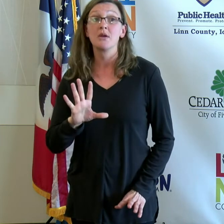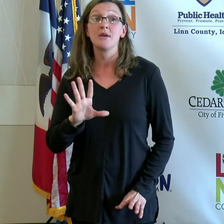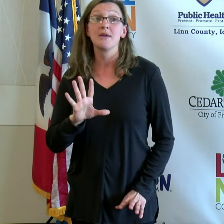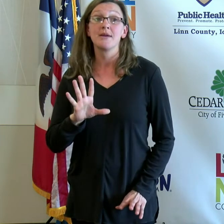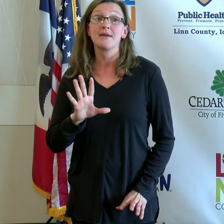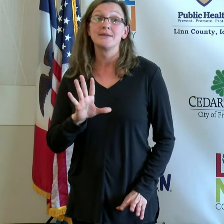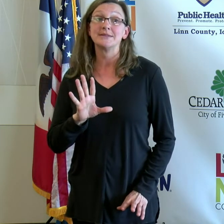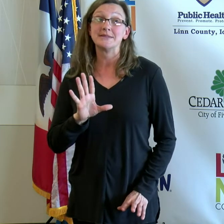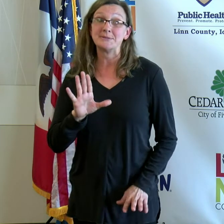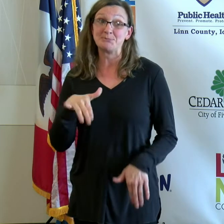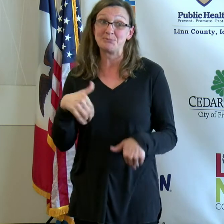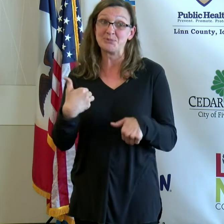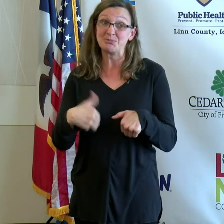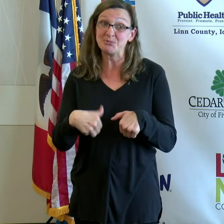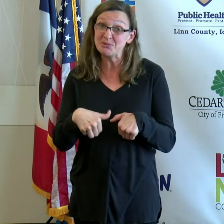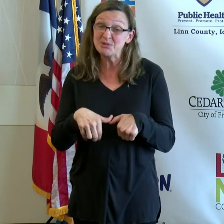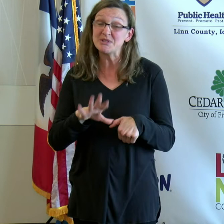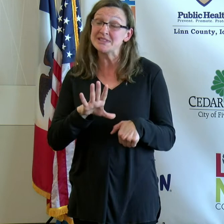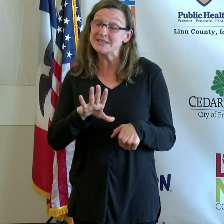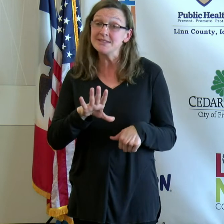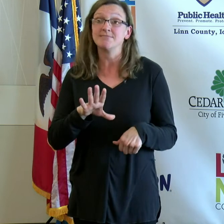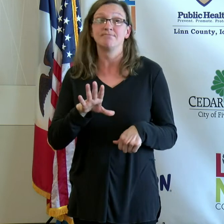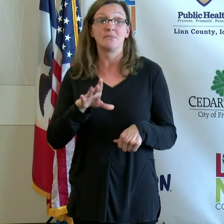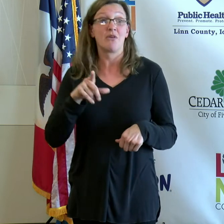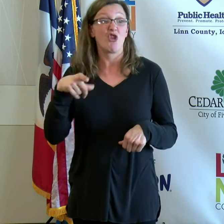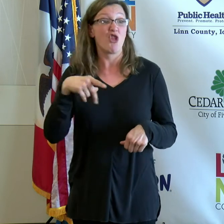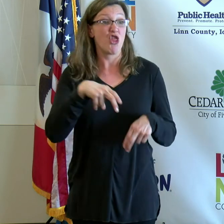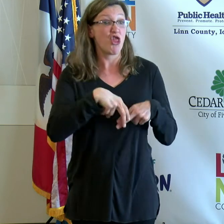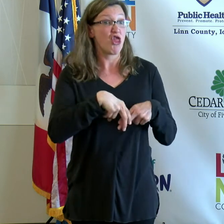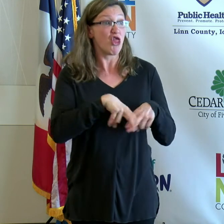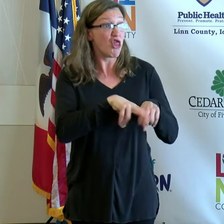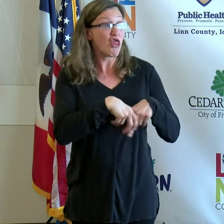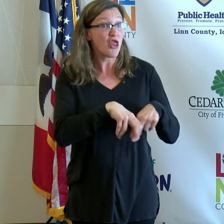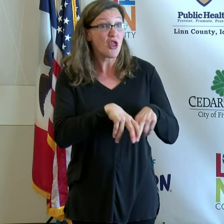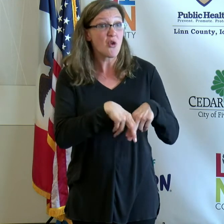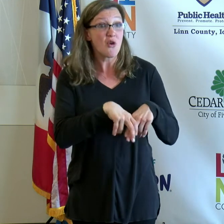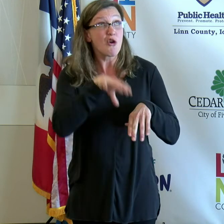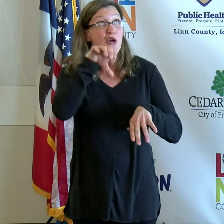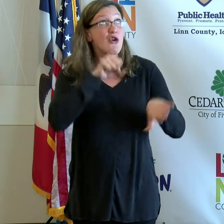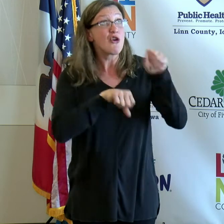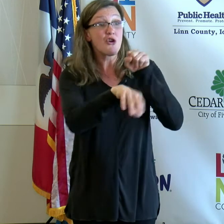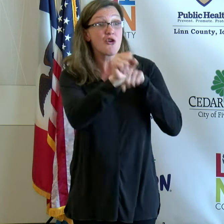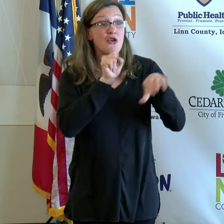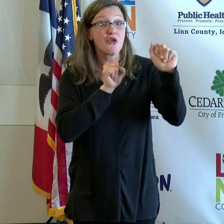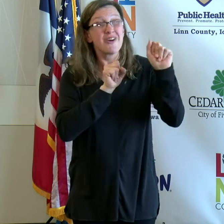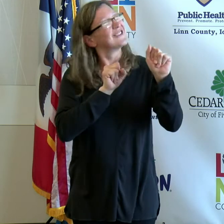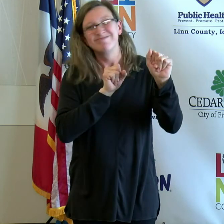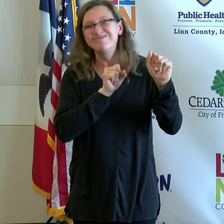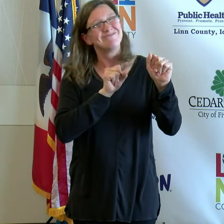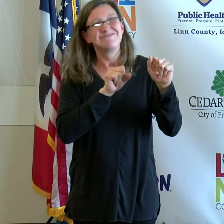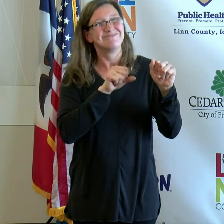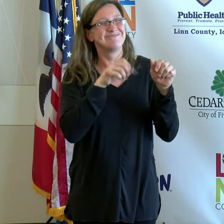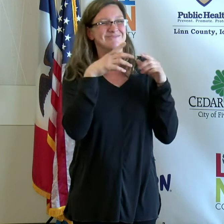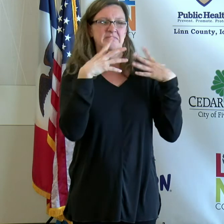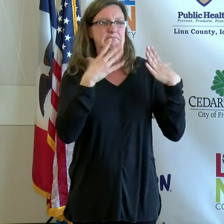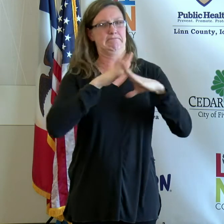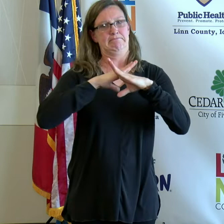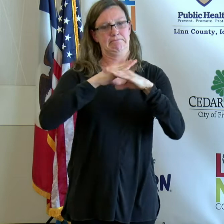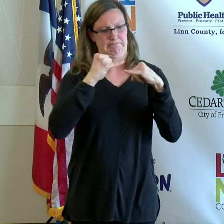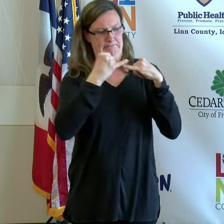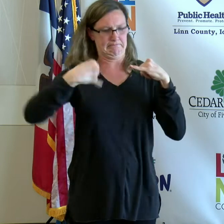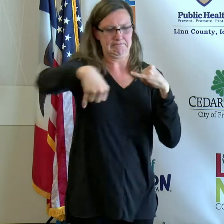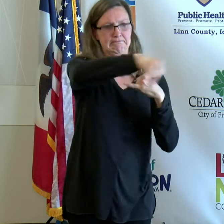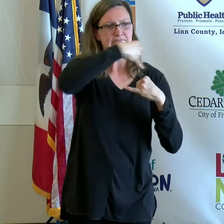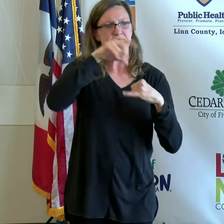and ball courts are closed, the parks themselves and the trails are open. But it is important, as the